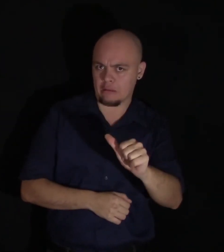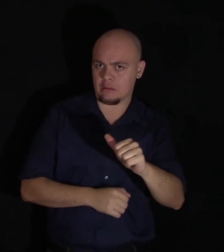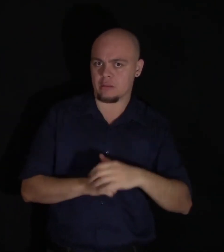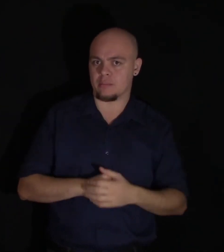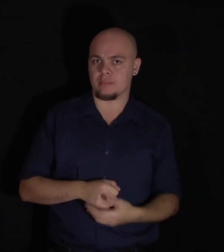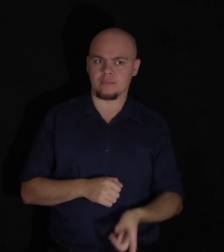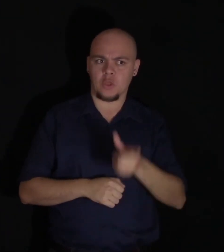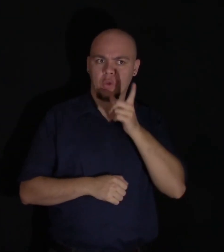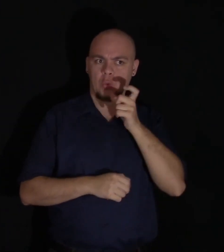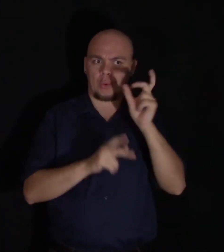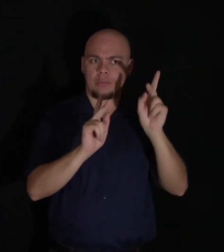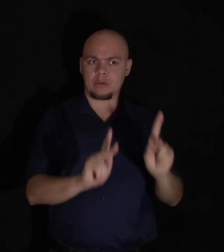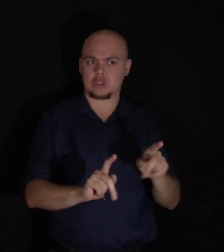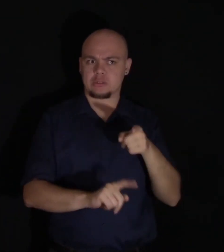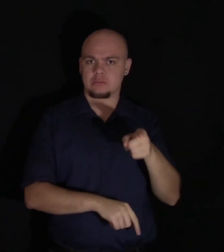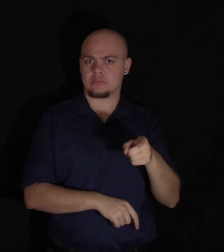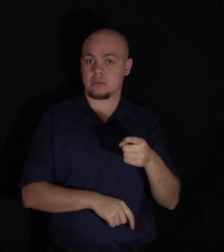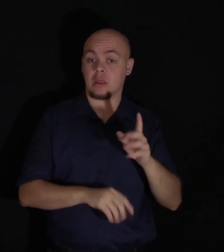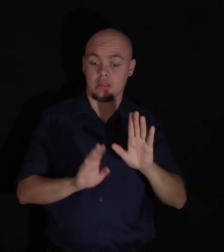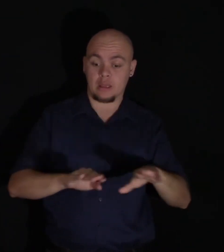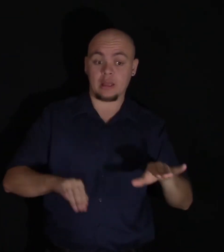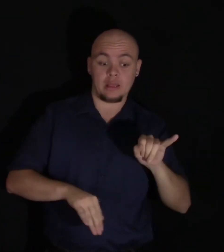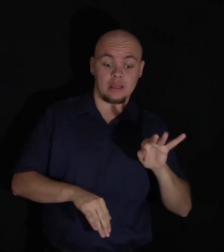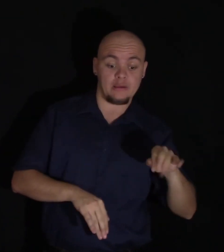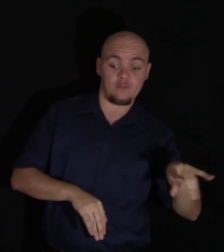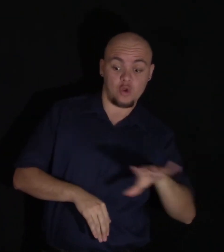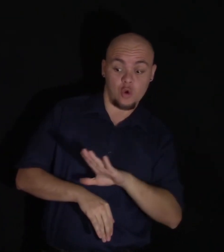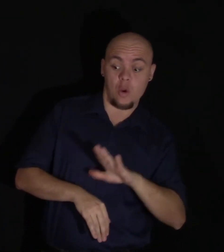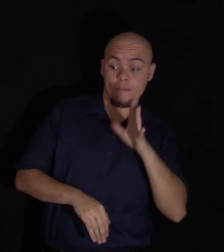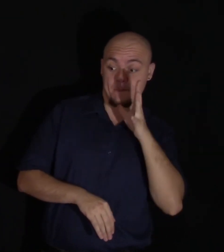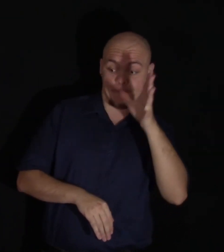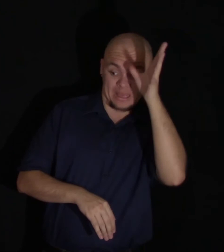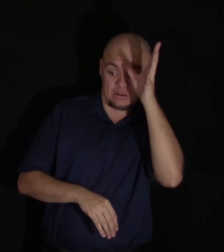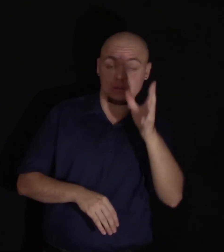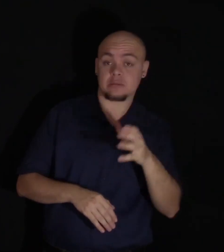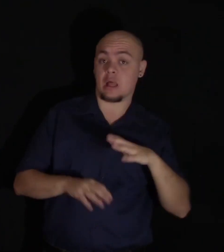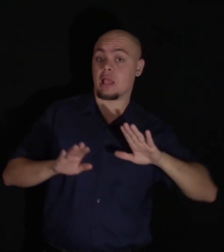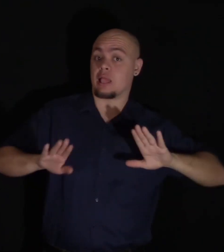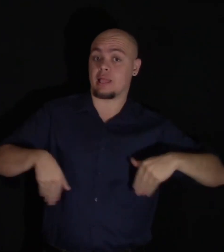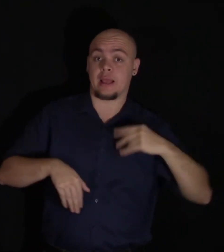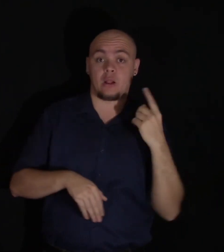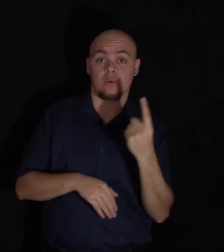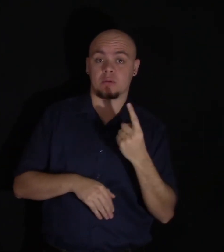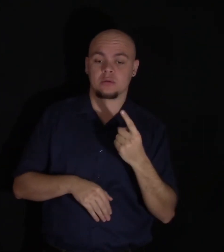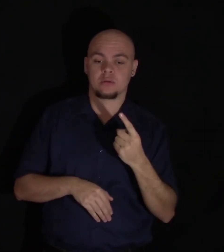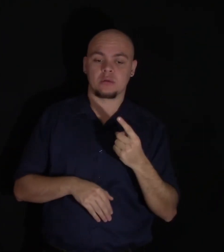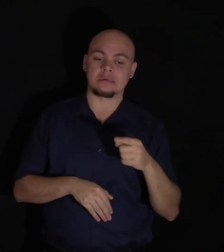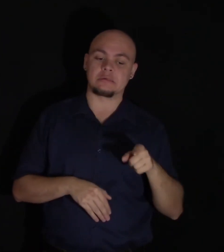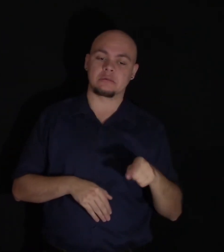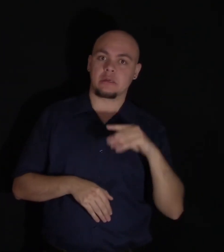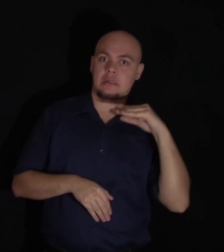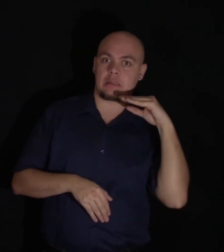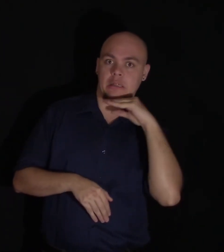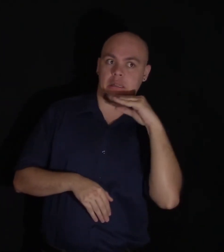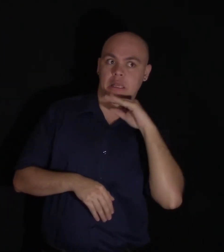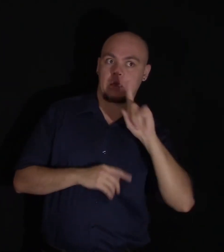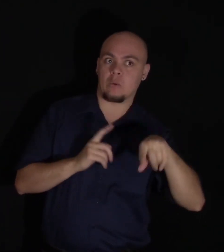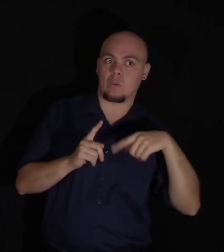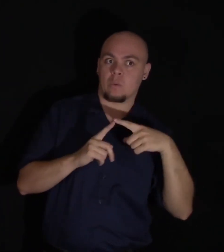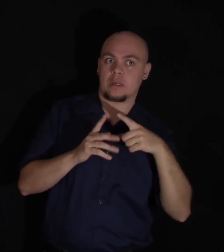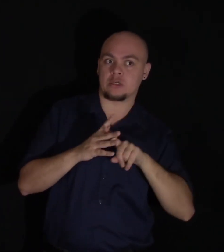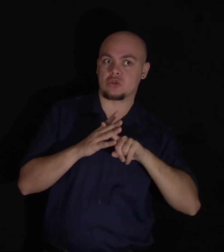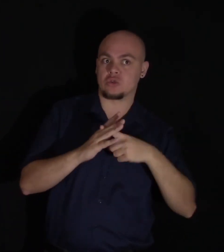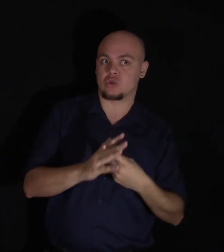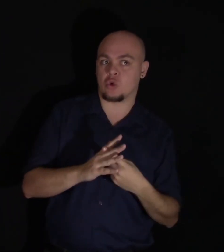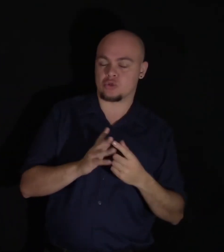those people are. That's what I tell the kids. If your parents are those people, you have to kind of lie to them about when something starts,